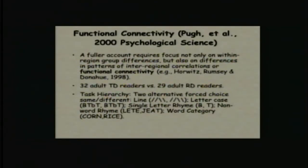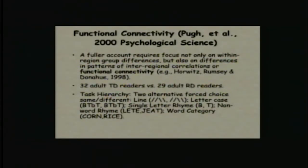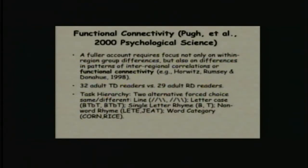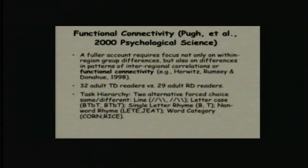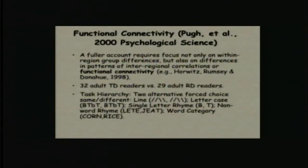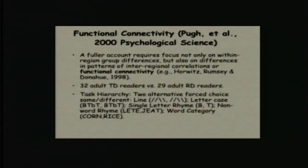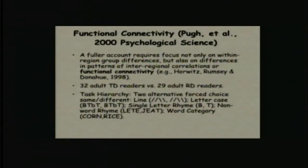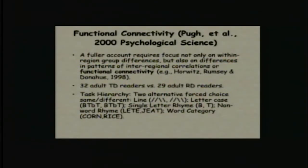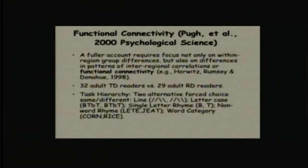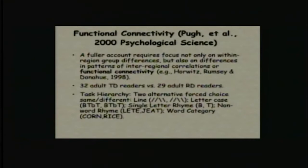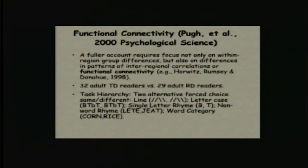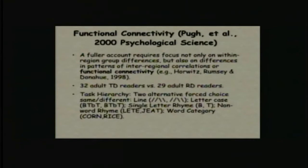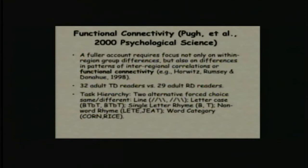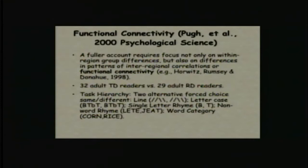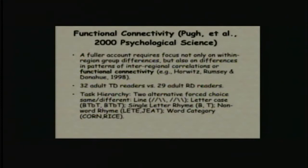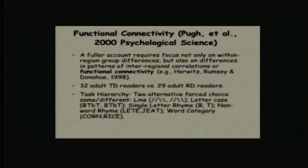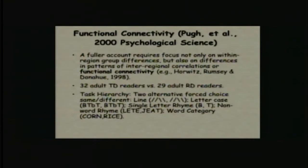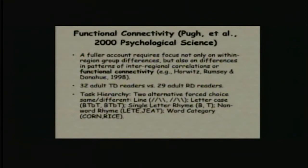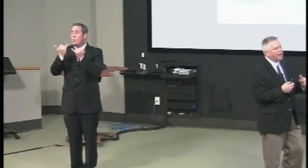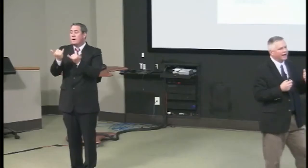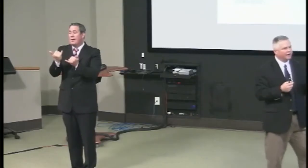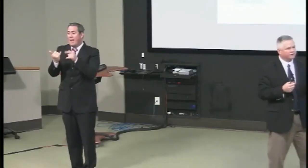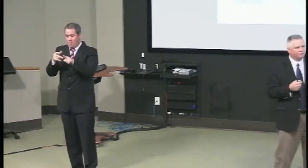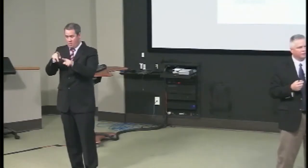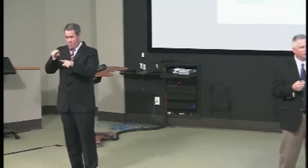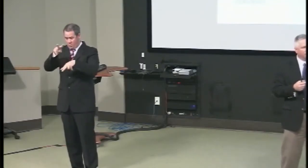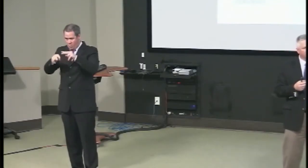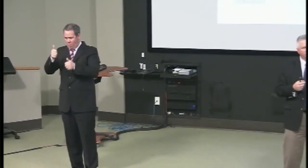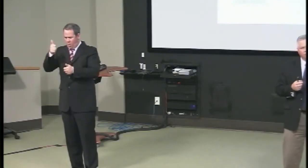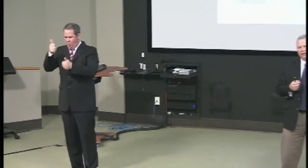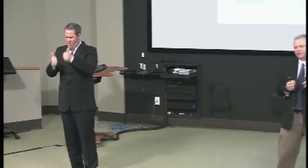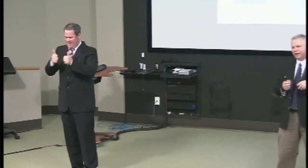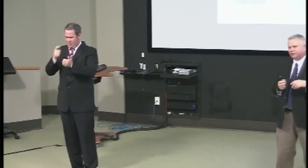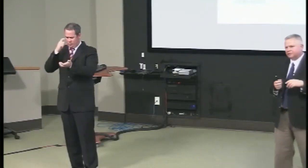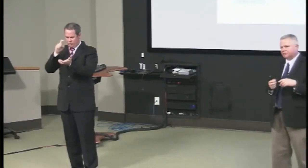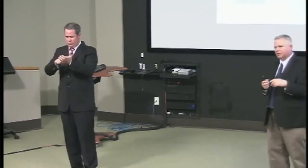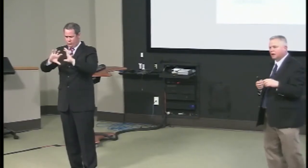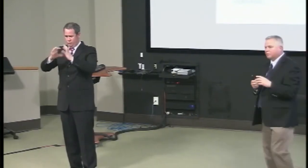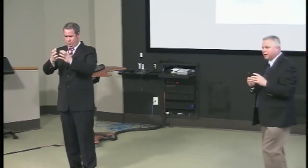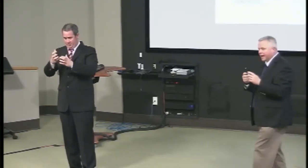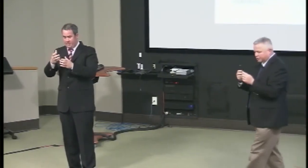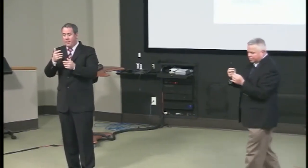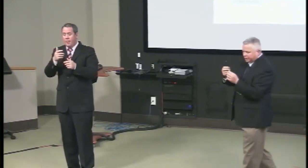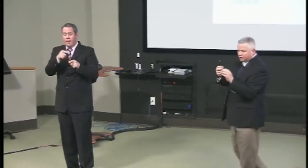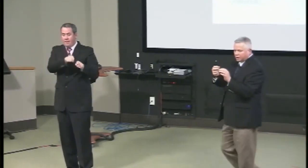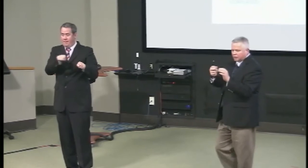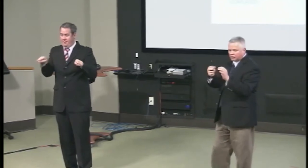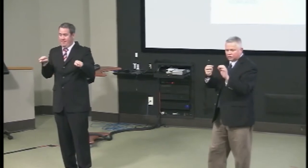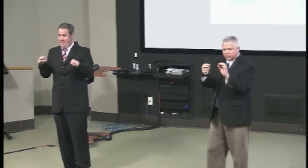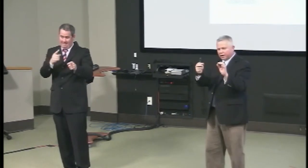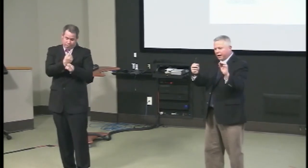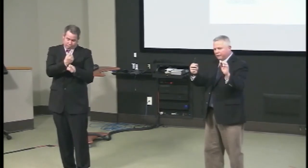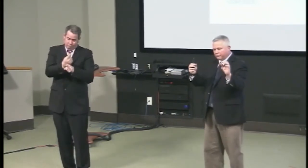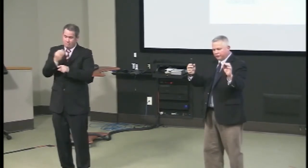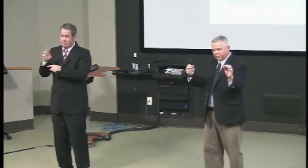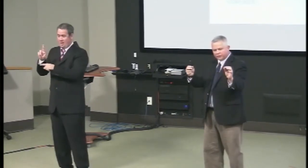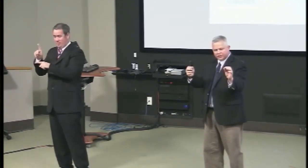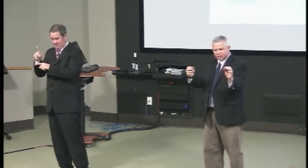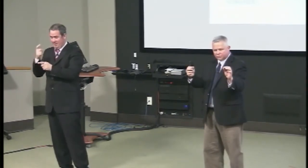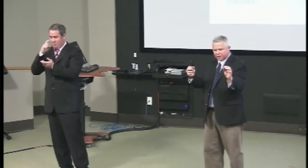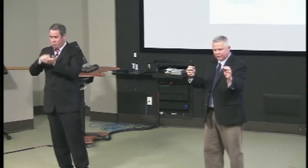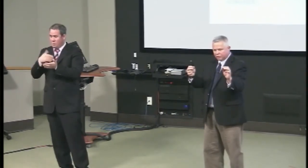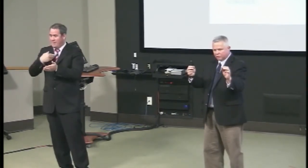activation, or which piece of brain is active or not active when doing reading tasks, but actually to think about,